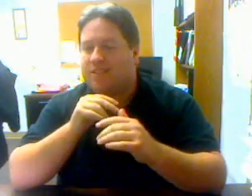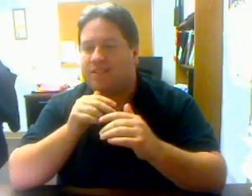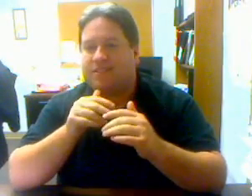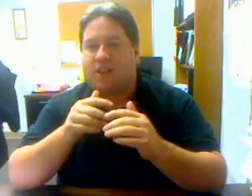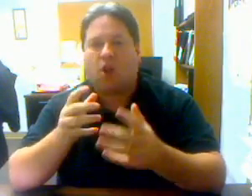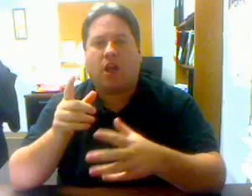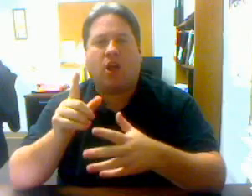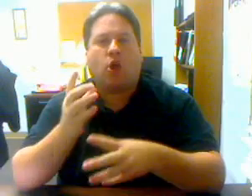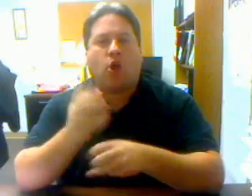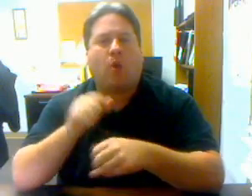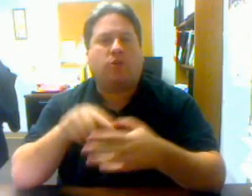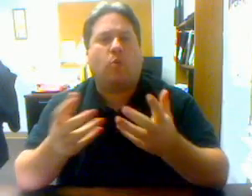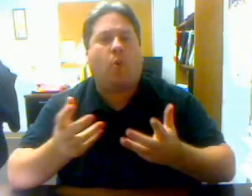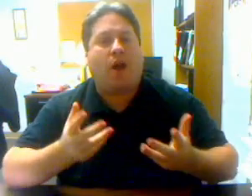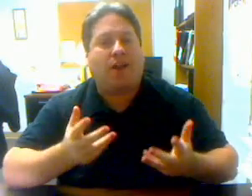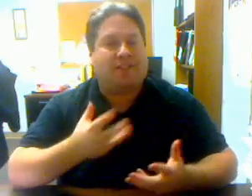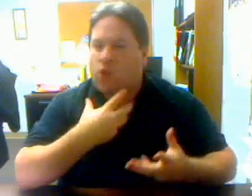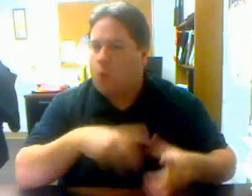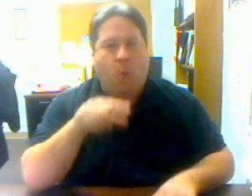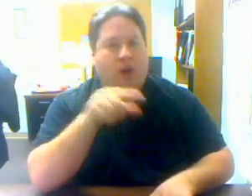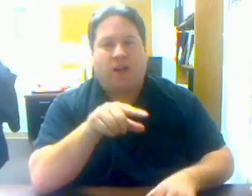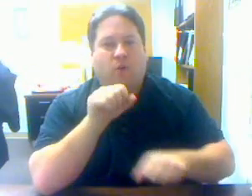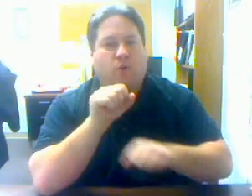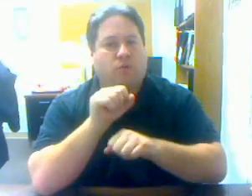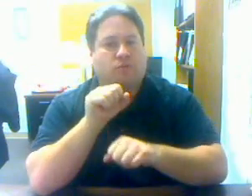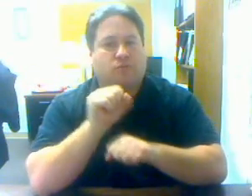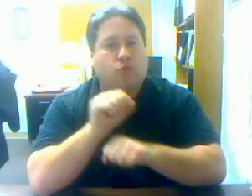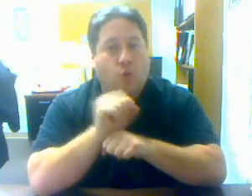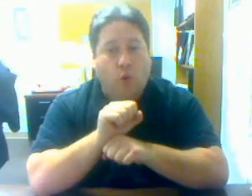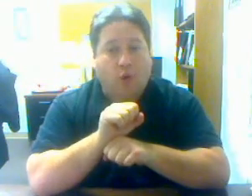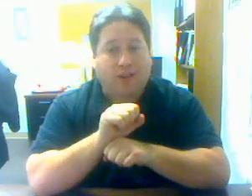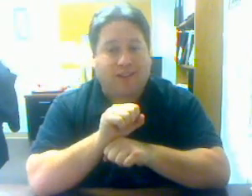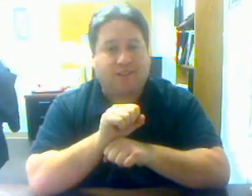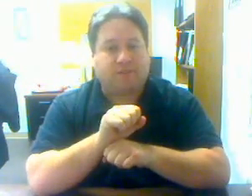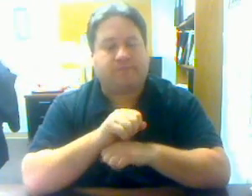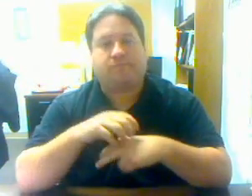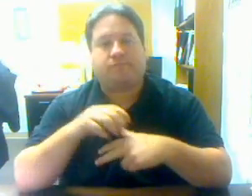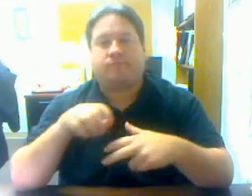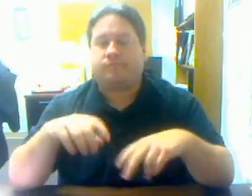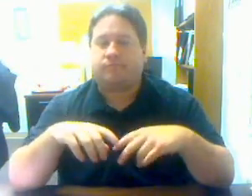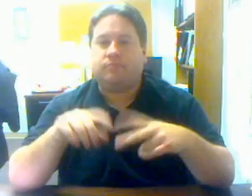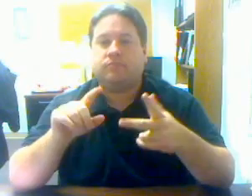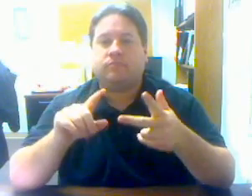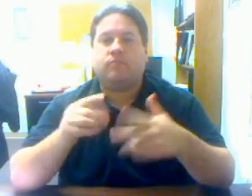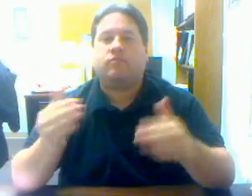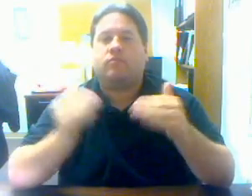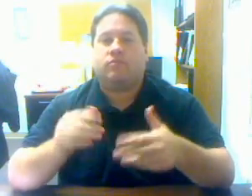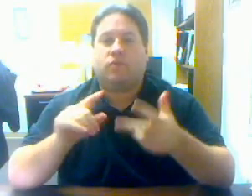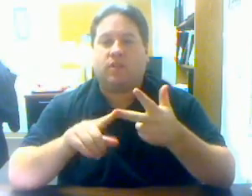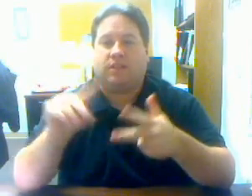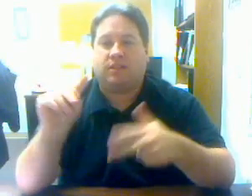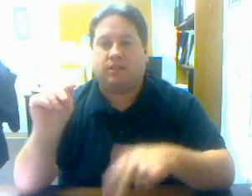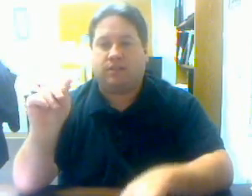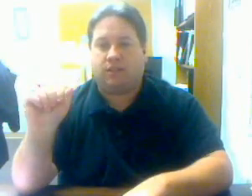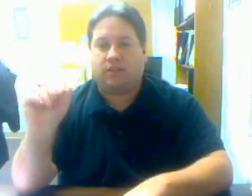or a person they don't want to be in. The third is a tangible object, and that's just any physical thing. We